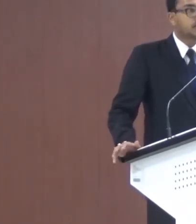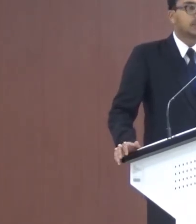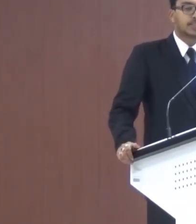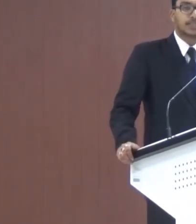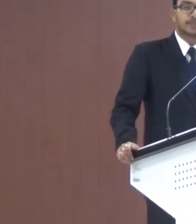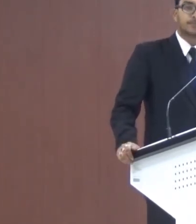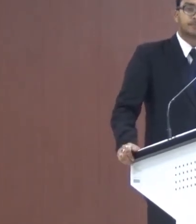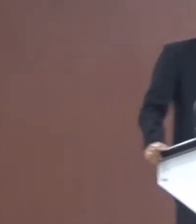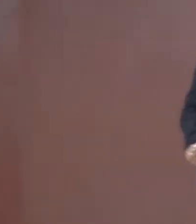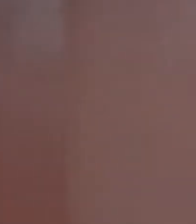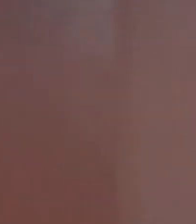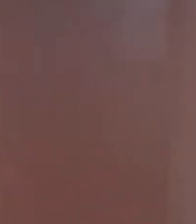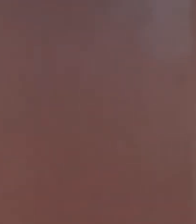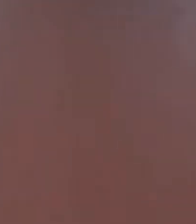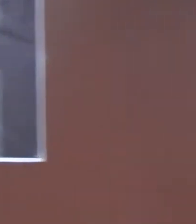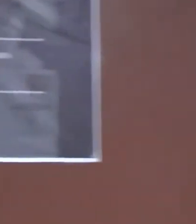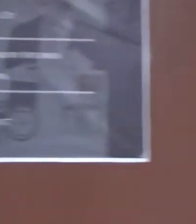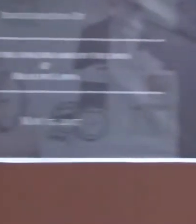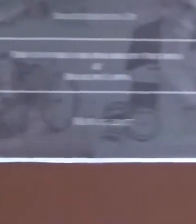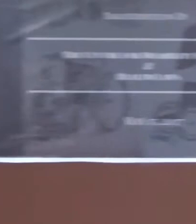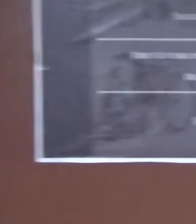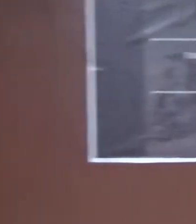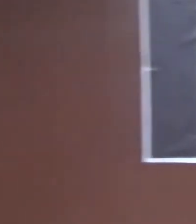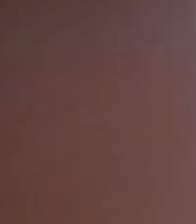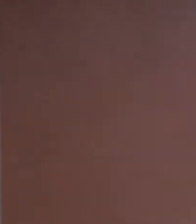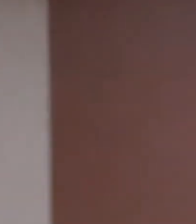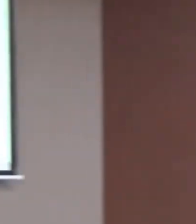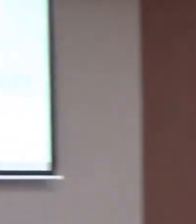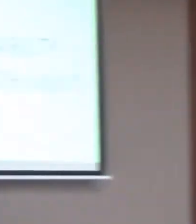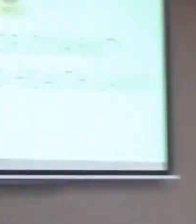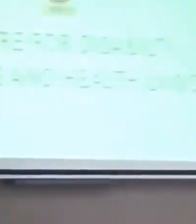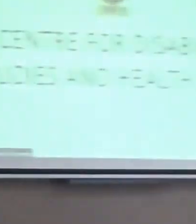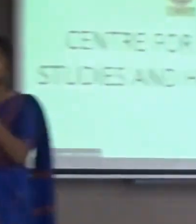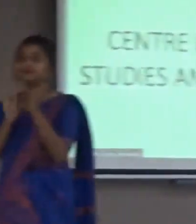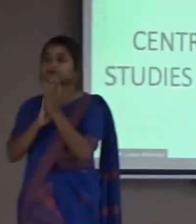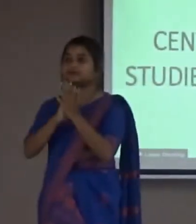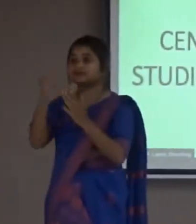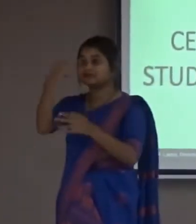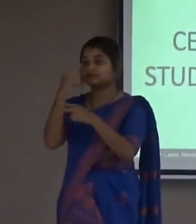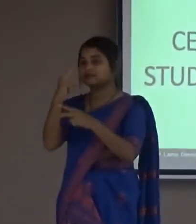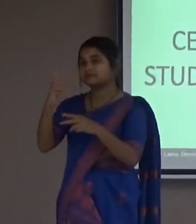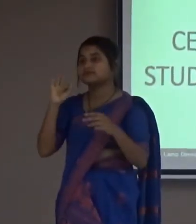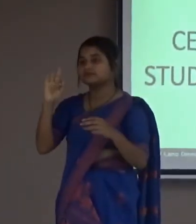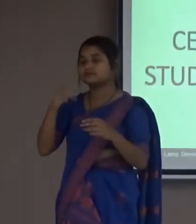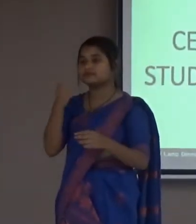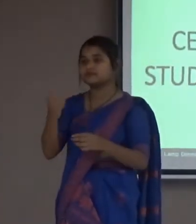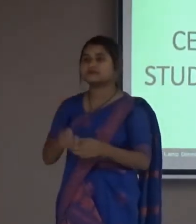their abilities. So big round of applause for the painting that you see.